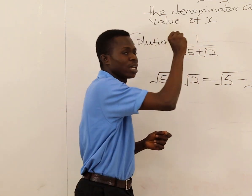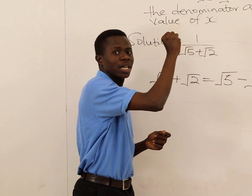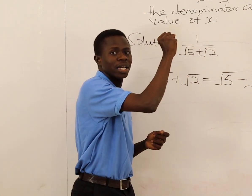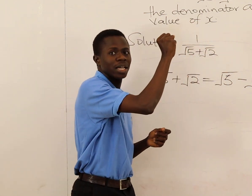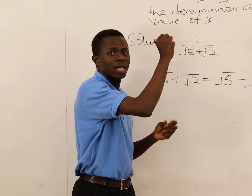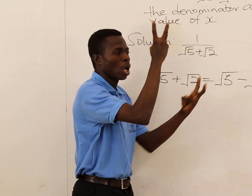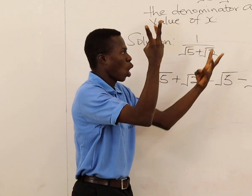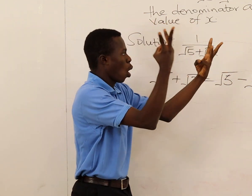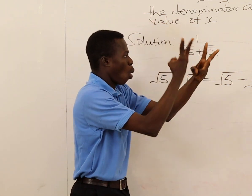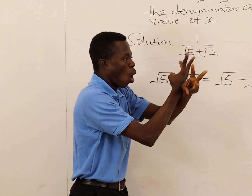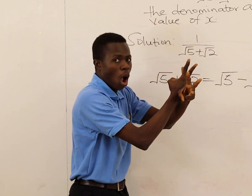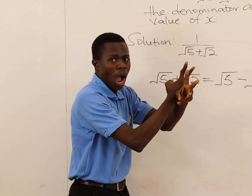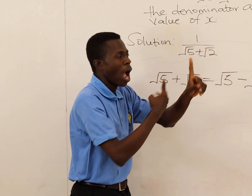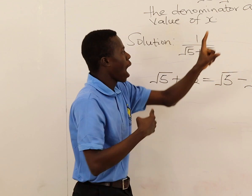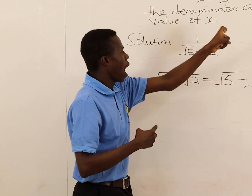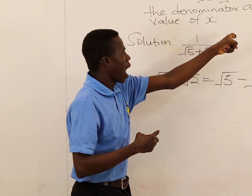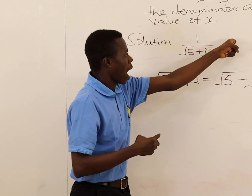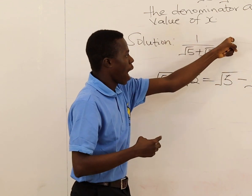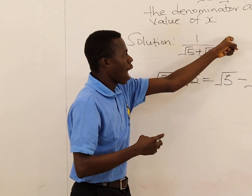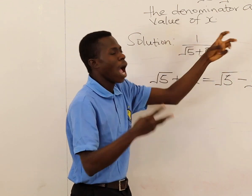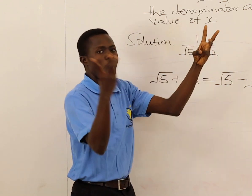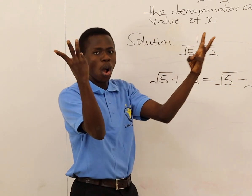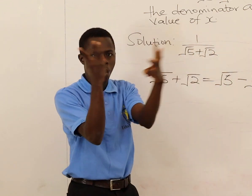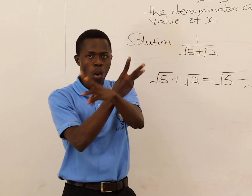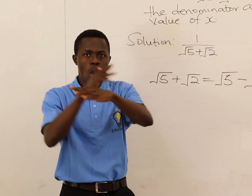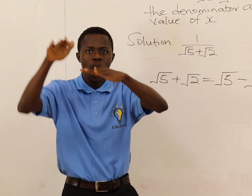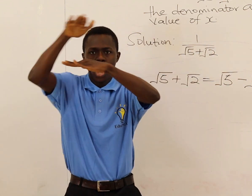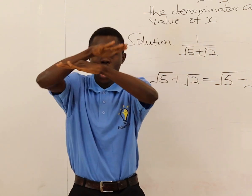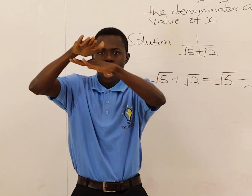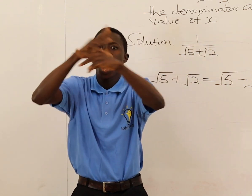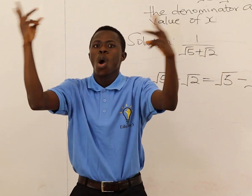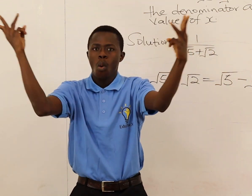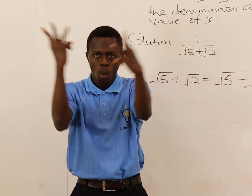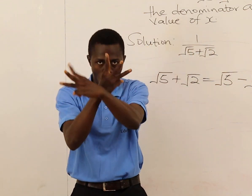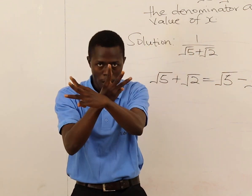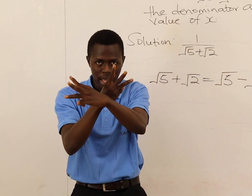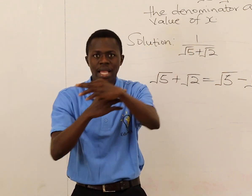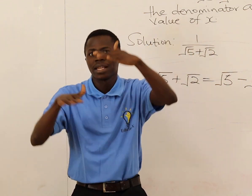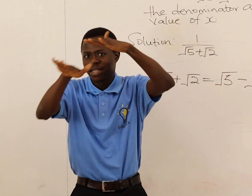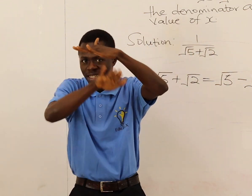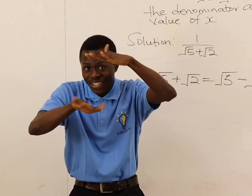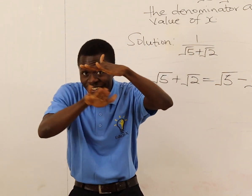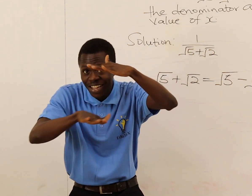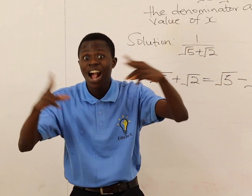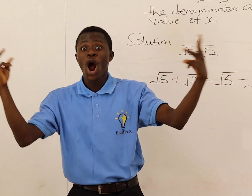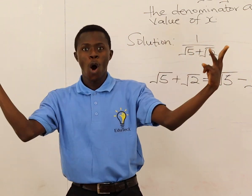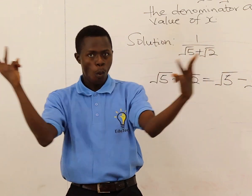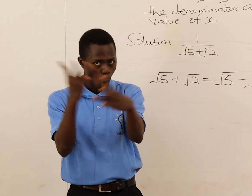multiply it by the numerator and by the